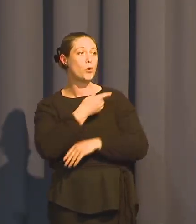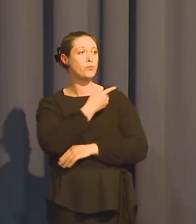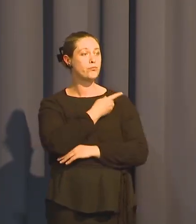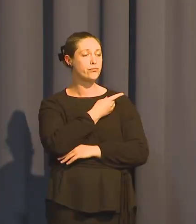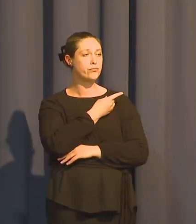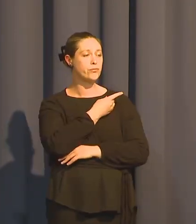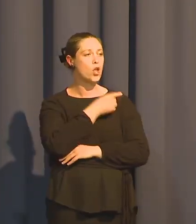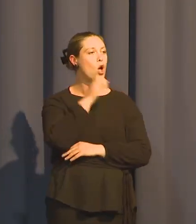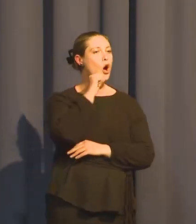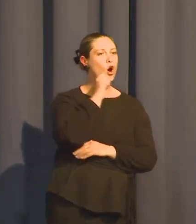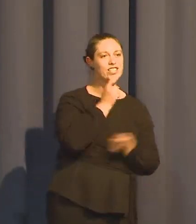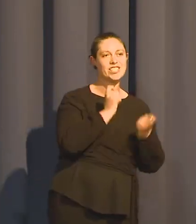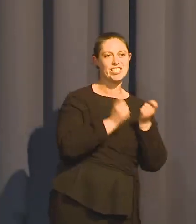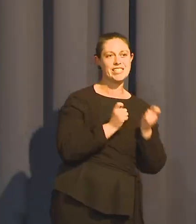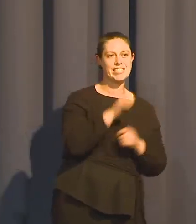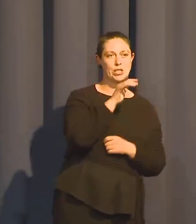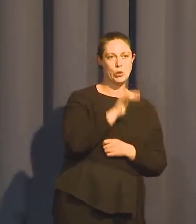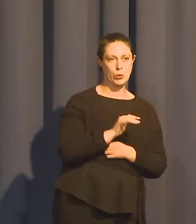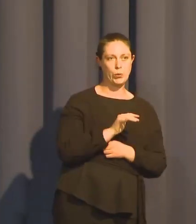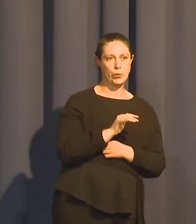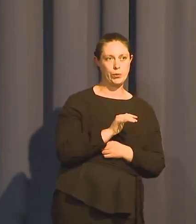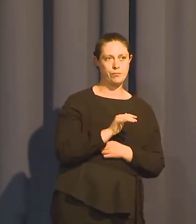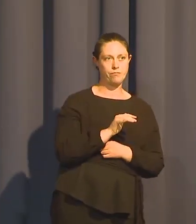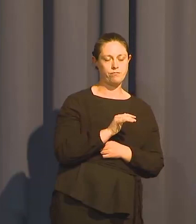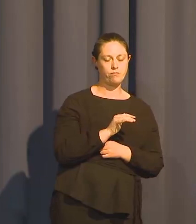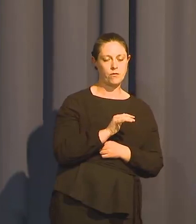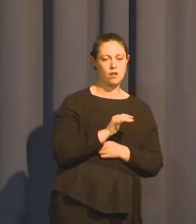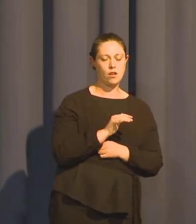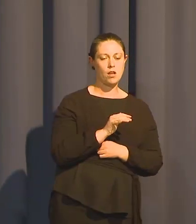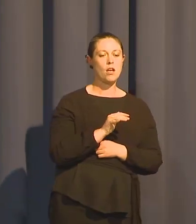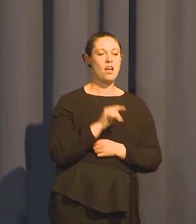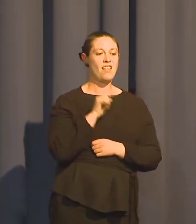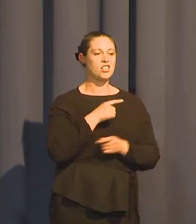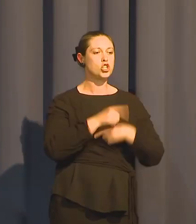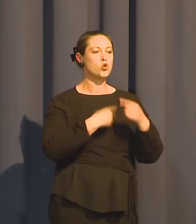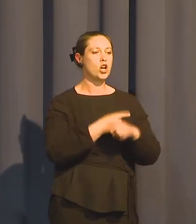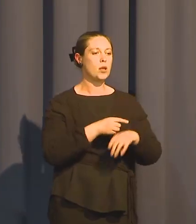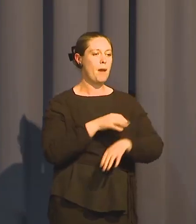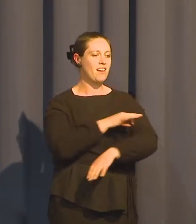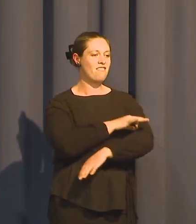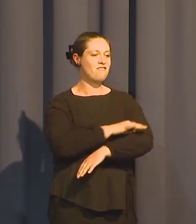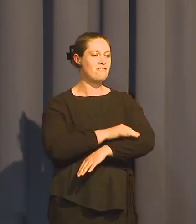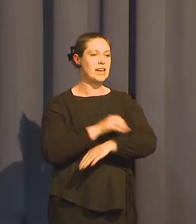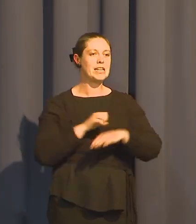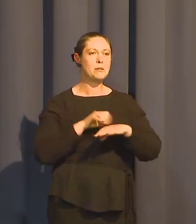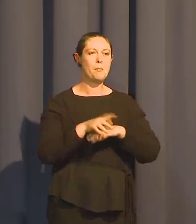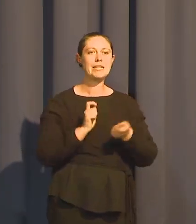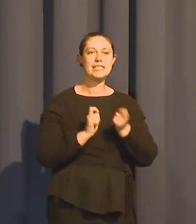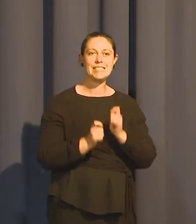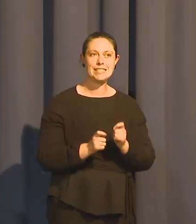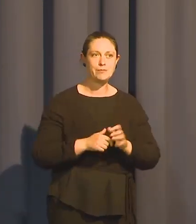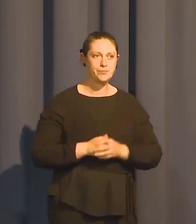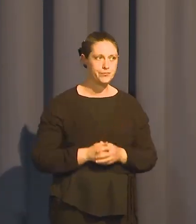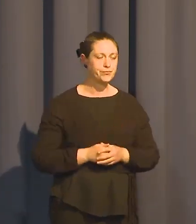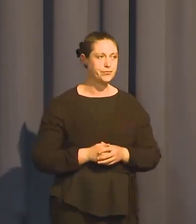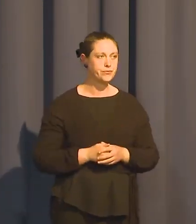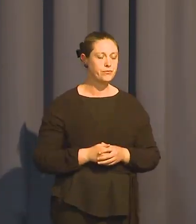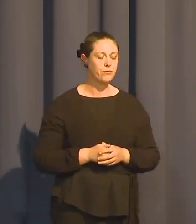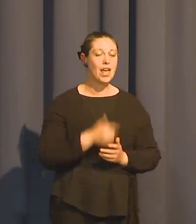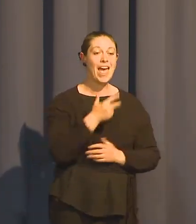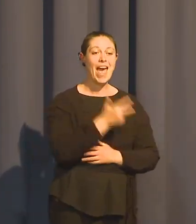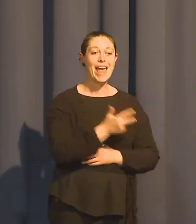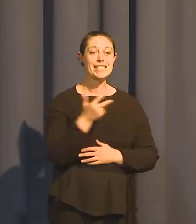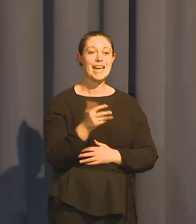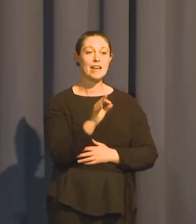of you that were tested. This is just looking at the venous samples in each age group. Altogether, we estimate that